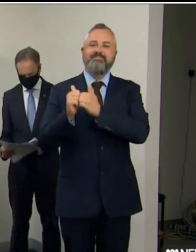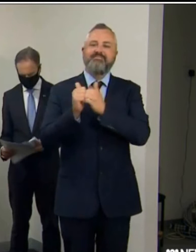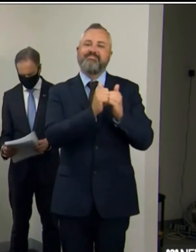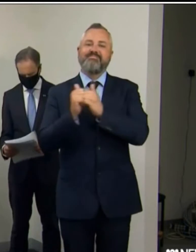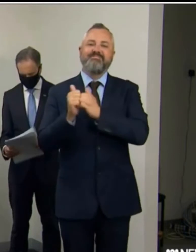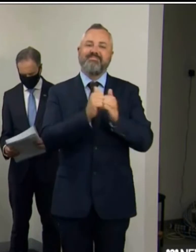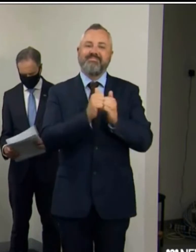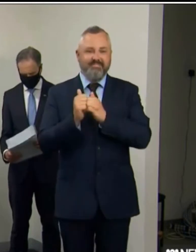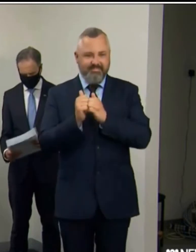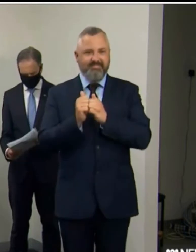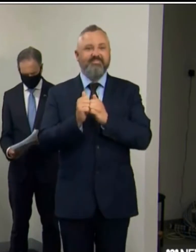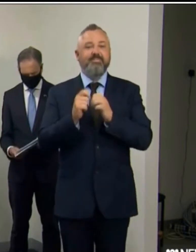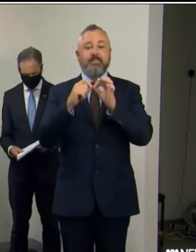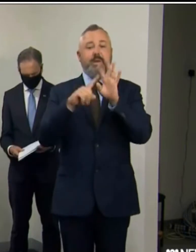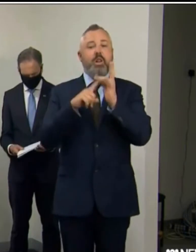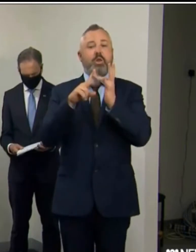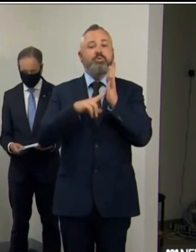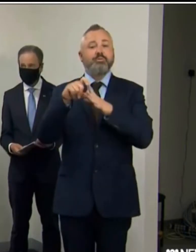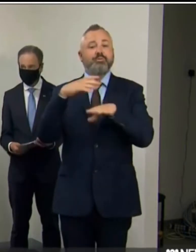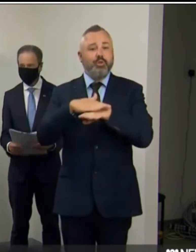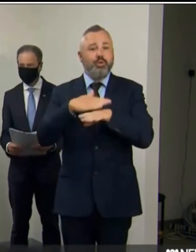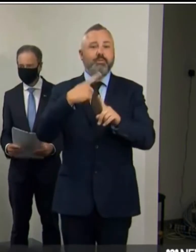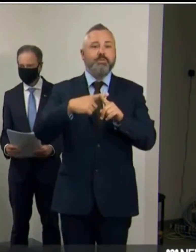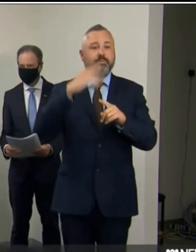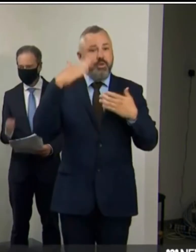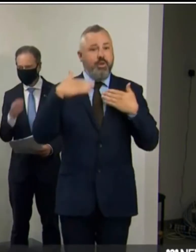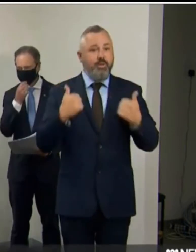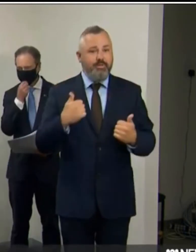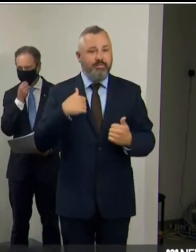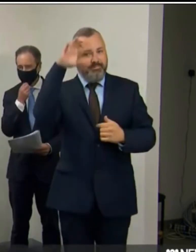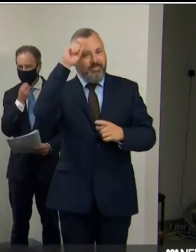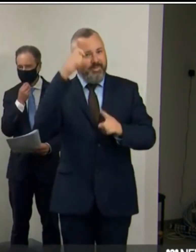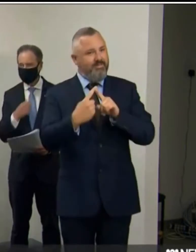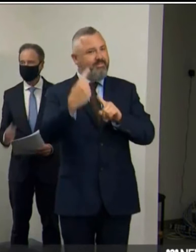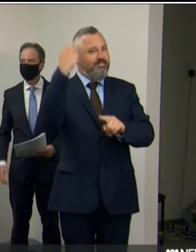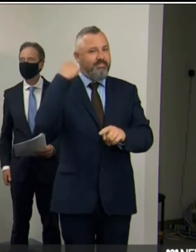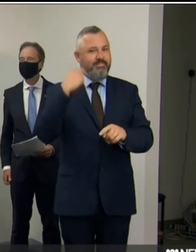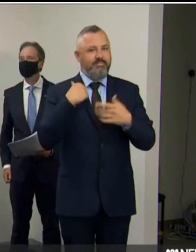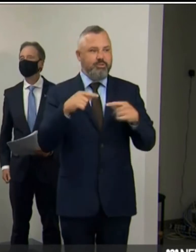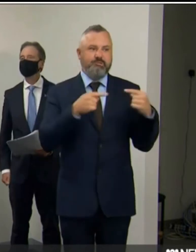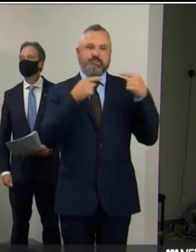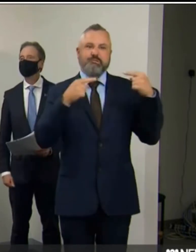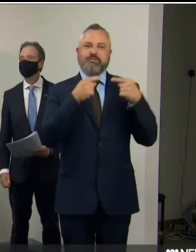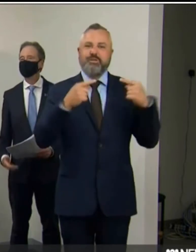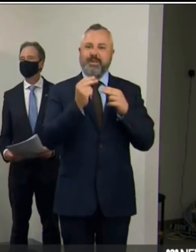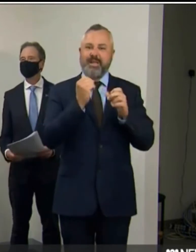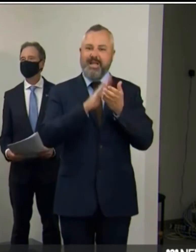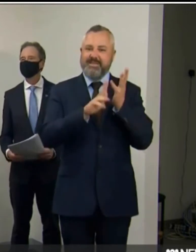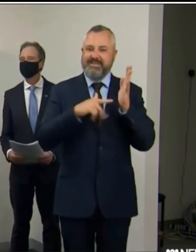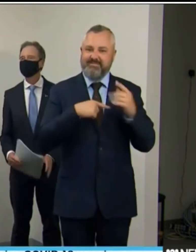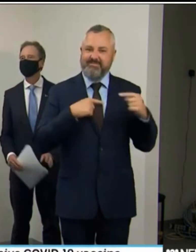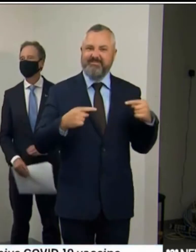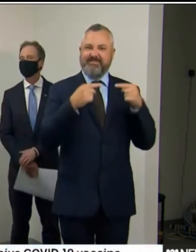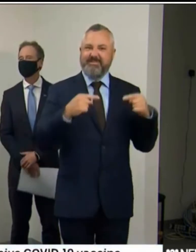Blue and mental health, I do remember back in the day the occasional crossword on things like climate change